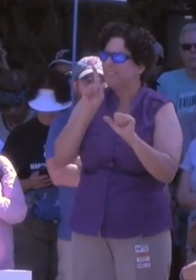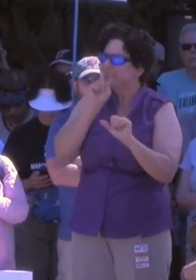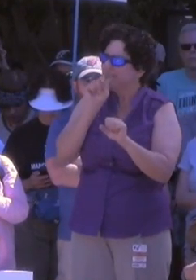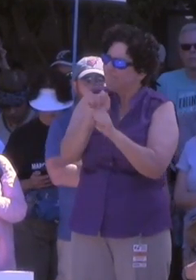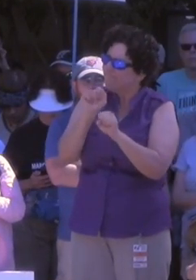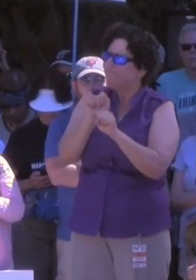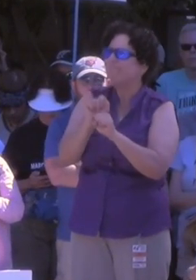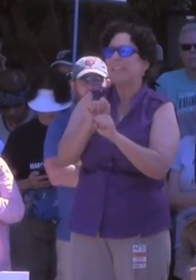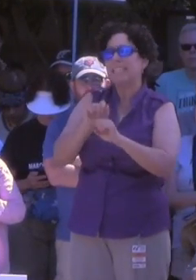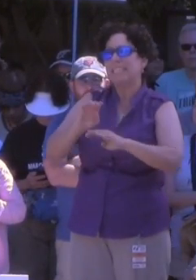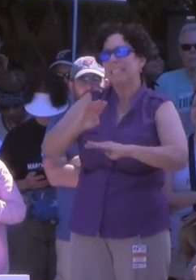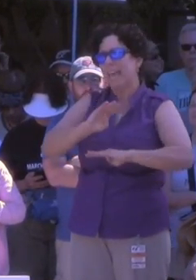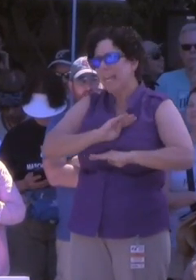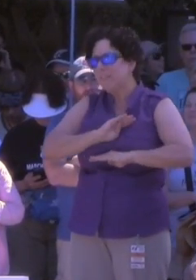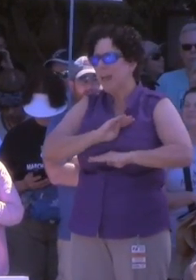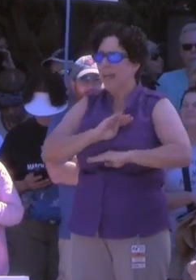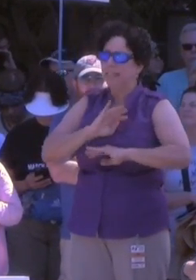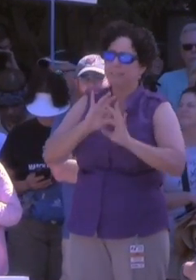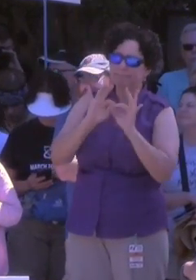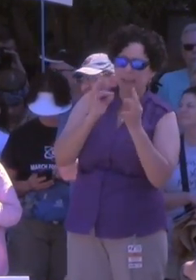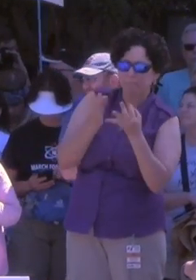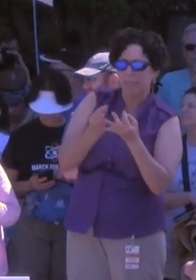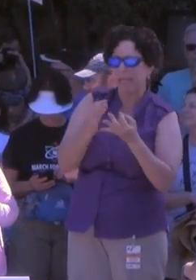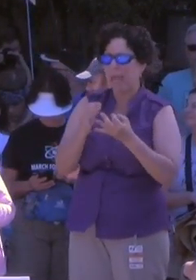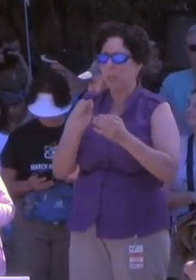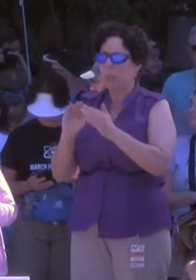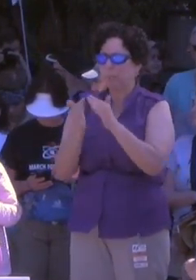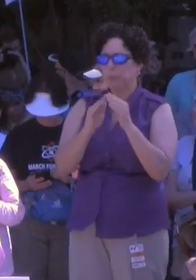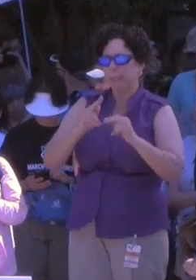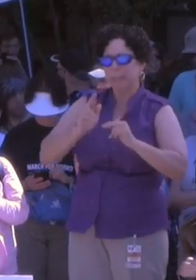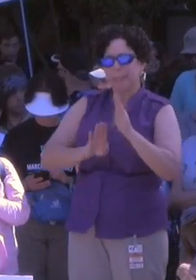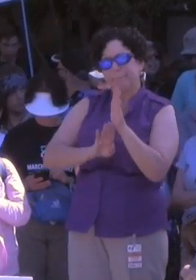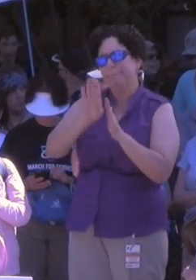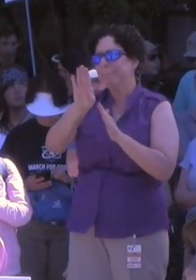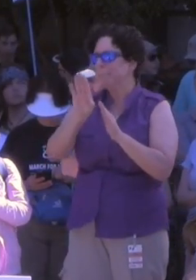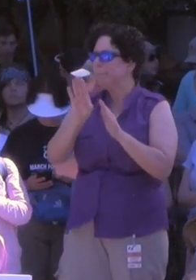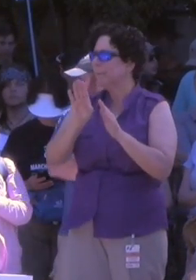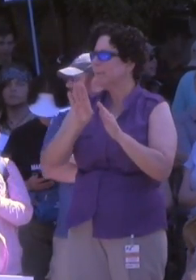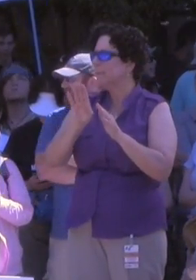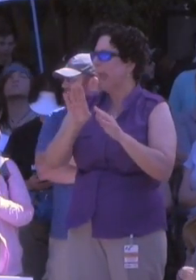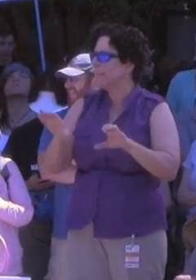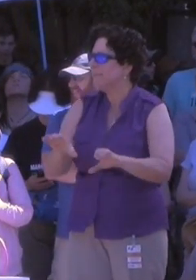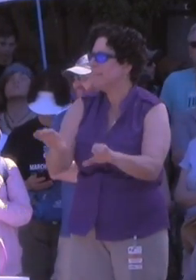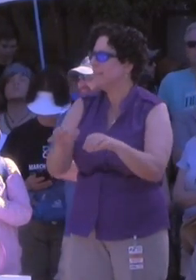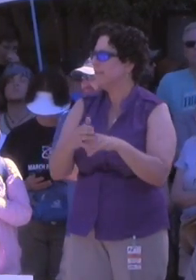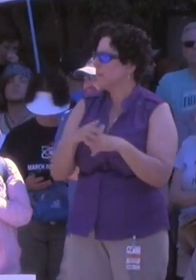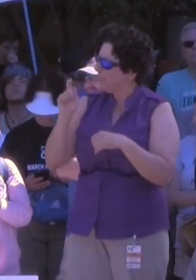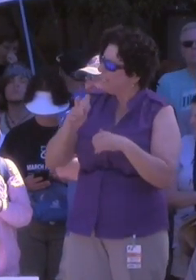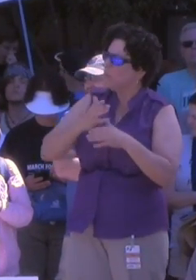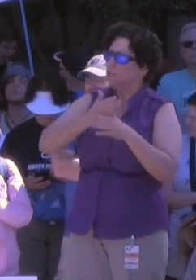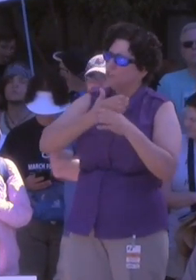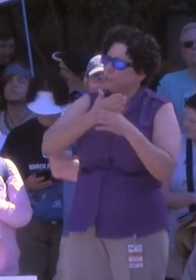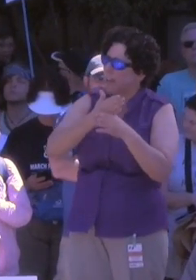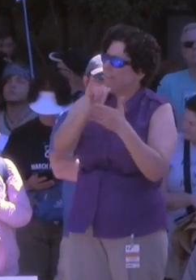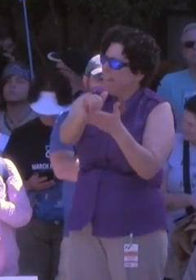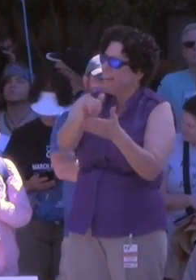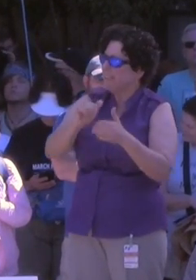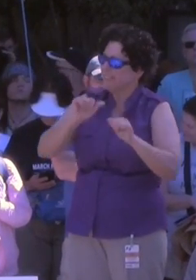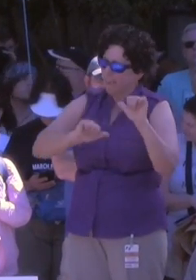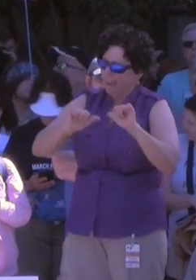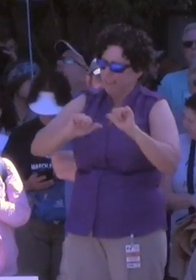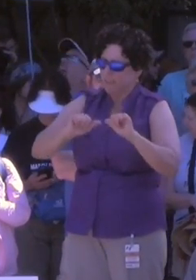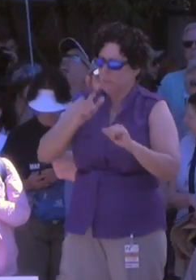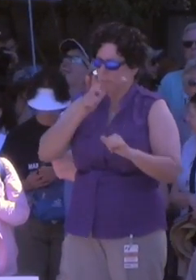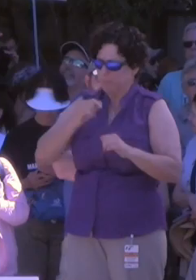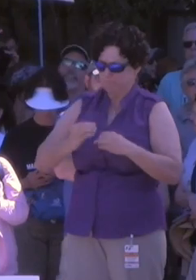extremely satisfying family and community building activity. And we need to share that extremely fulfilling aspect of